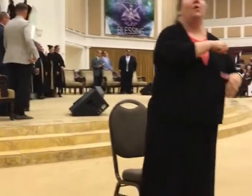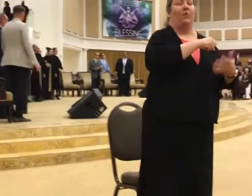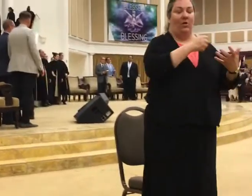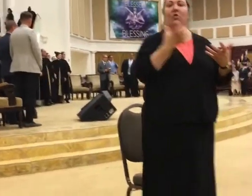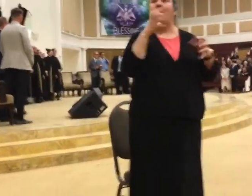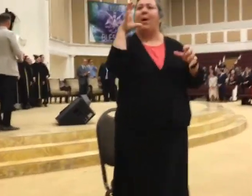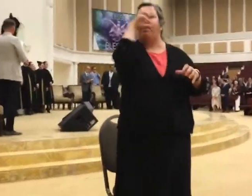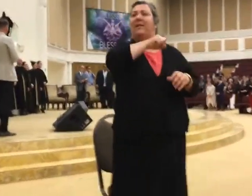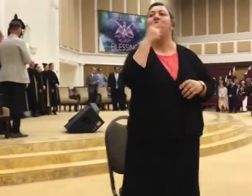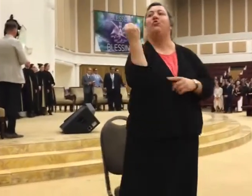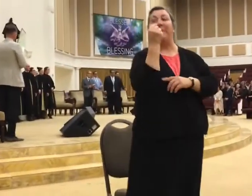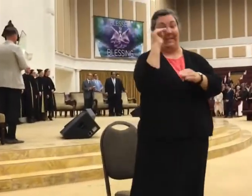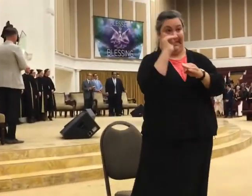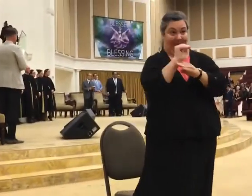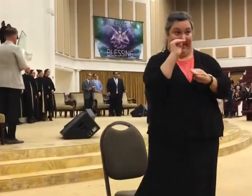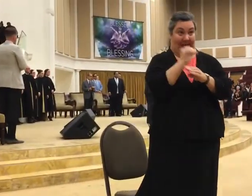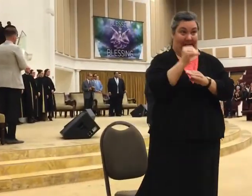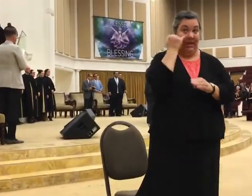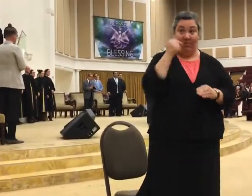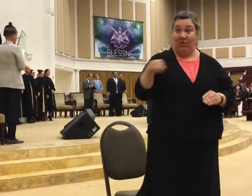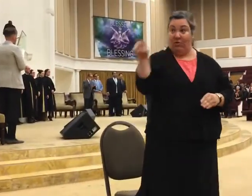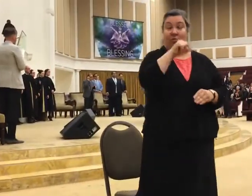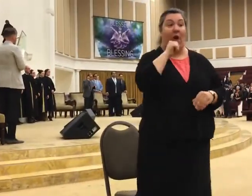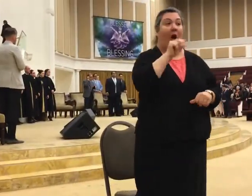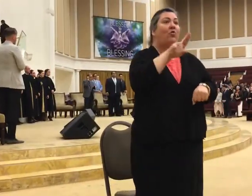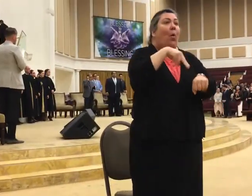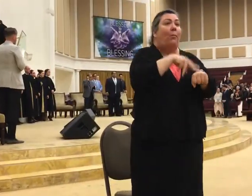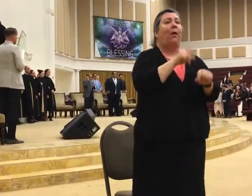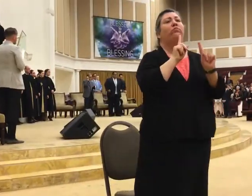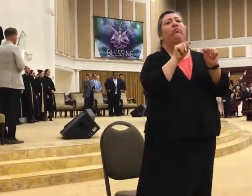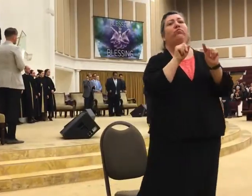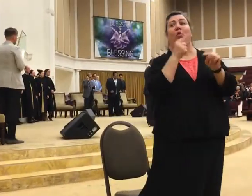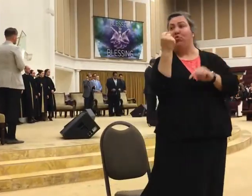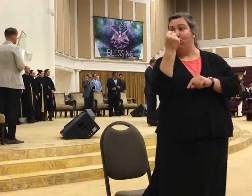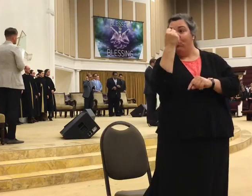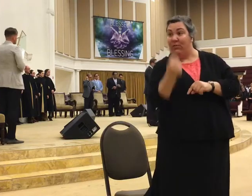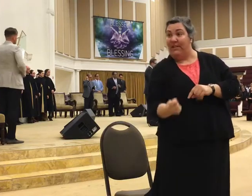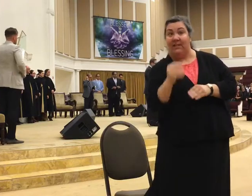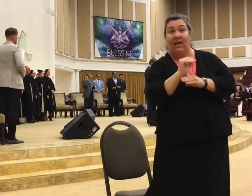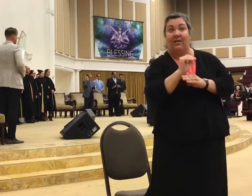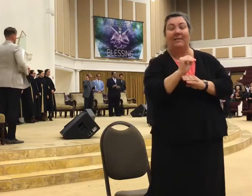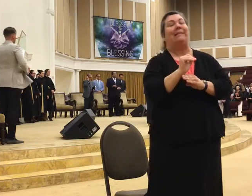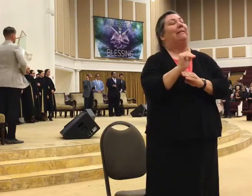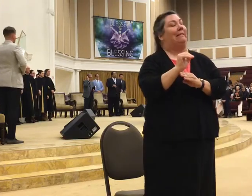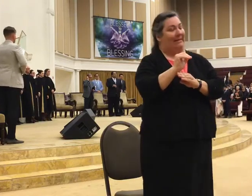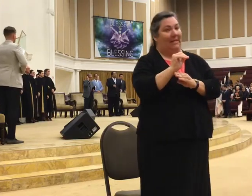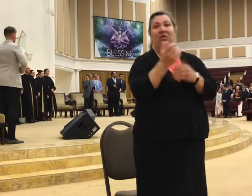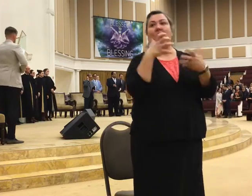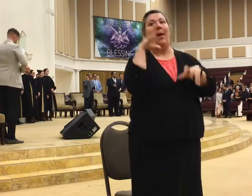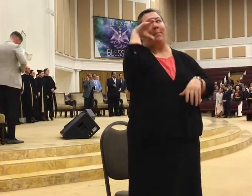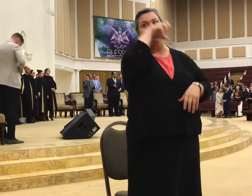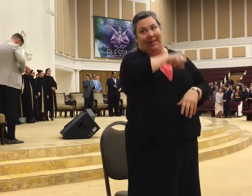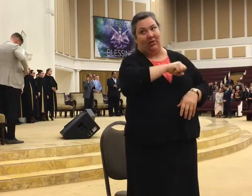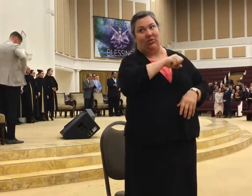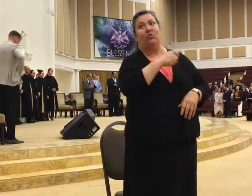You don't want to miss Tuesday night. And if you're not a regular Tuesday night attender, I promise you don't want to